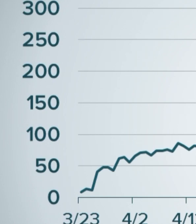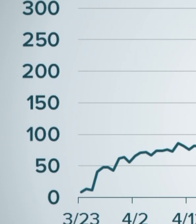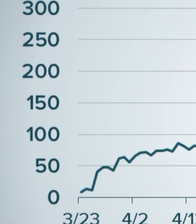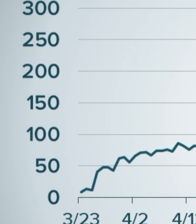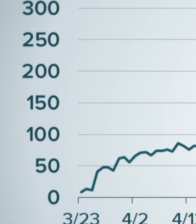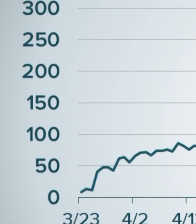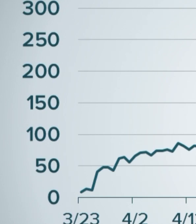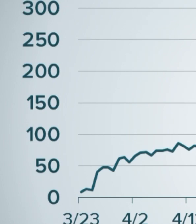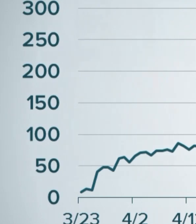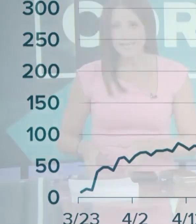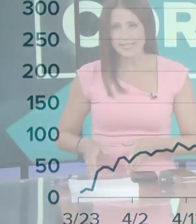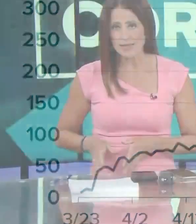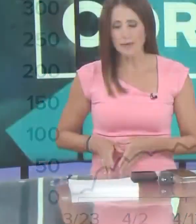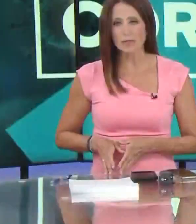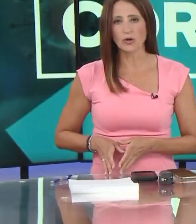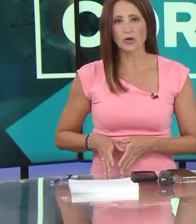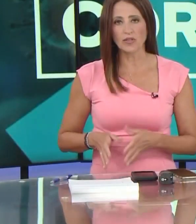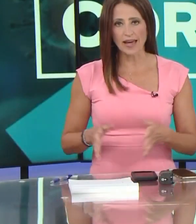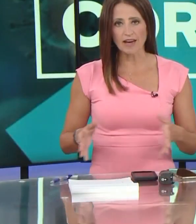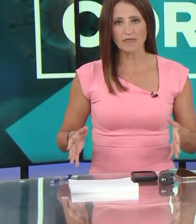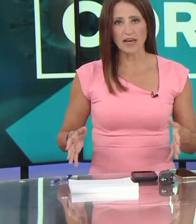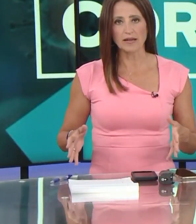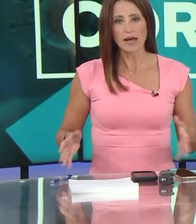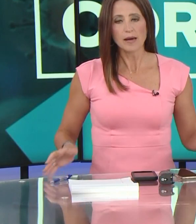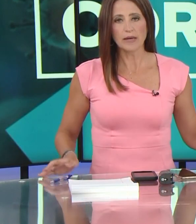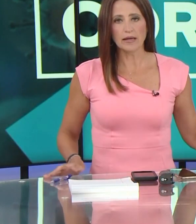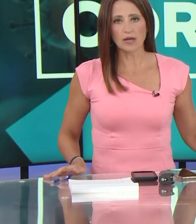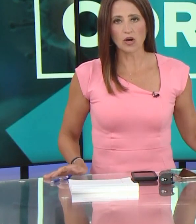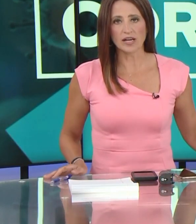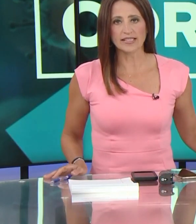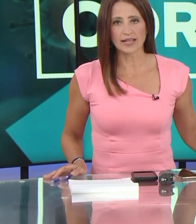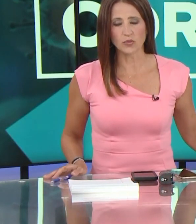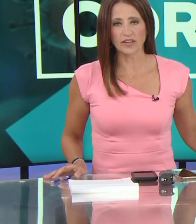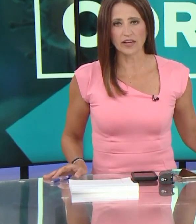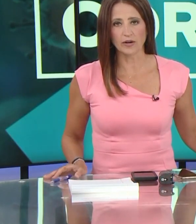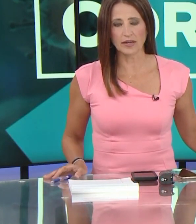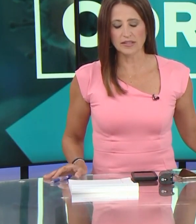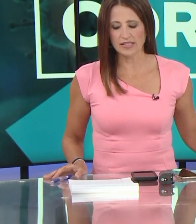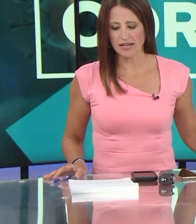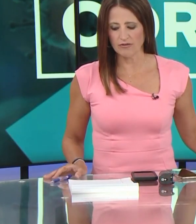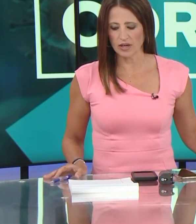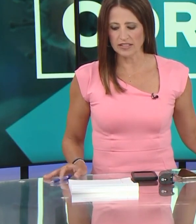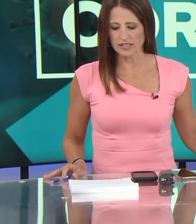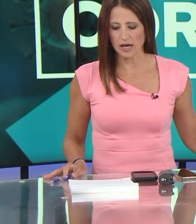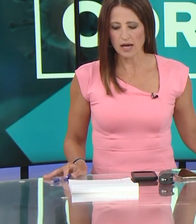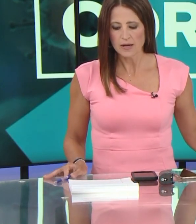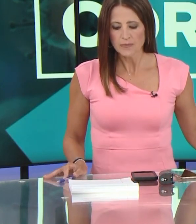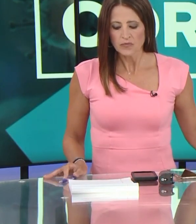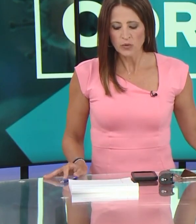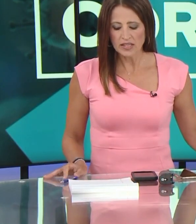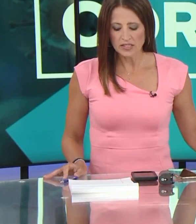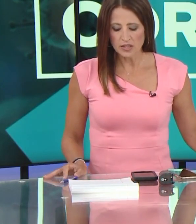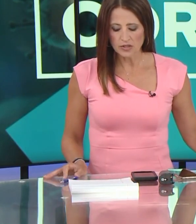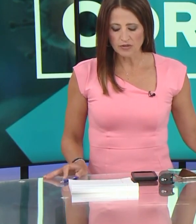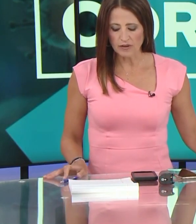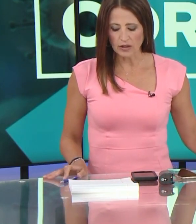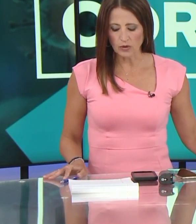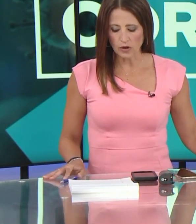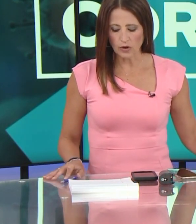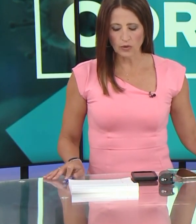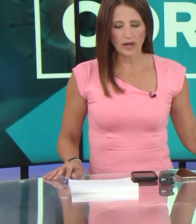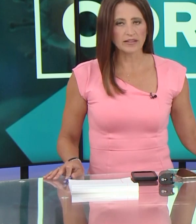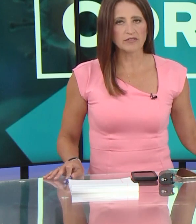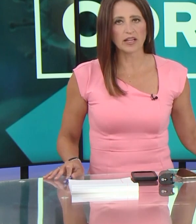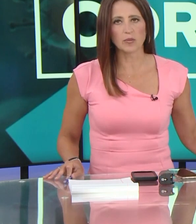active case and trace the people who they have then been in contact with here in the state of Arkansas. We continue to